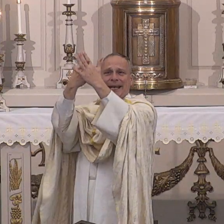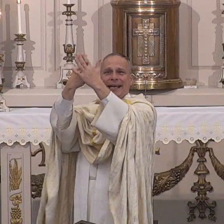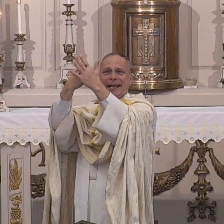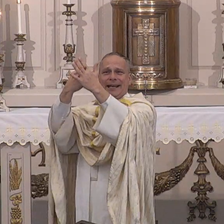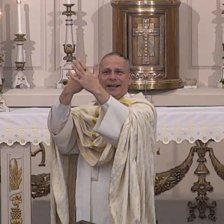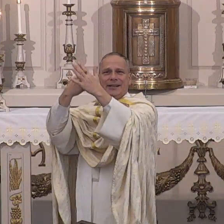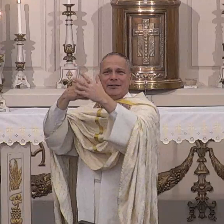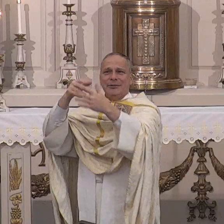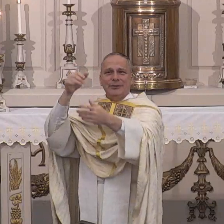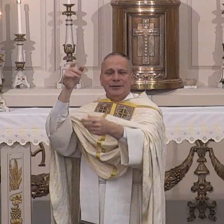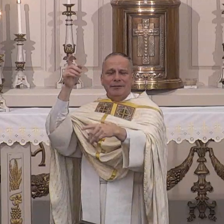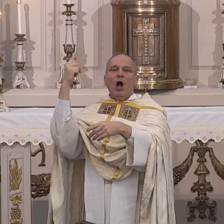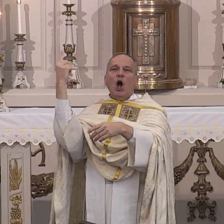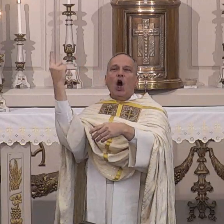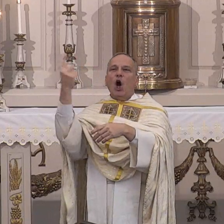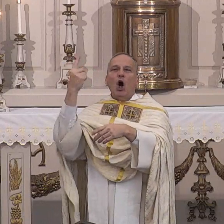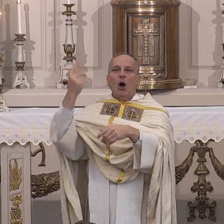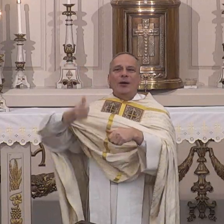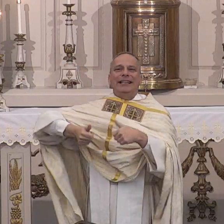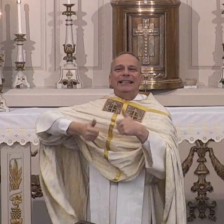God means he is the beginning.